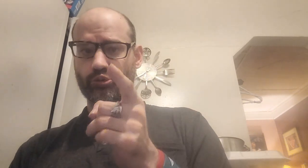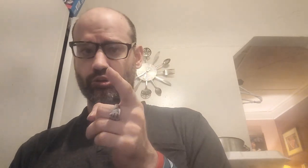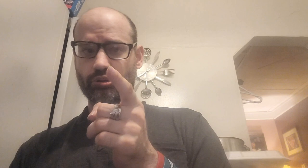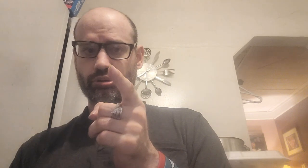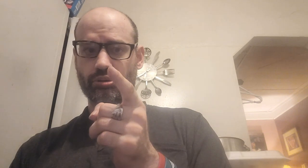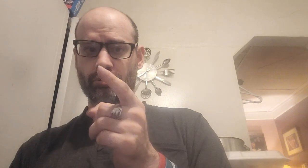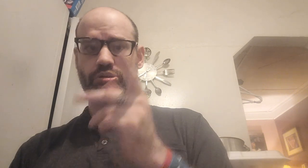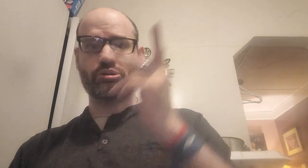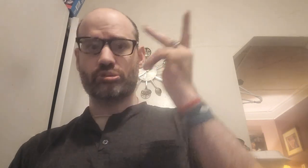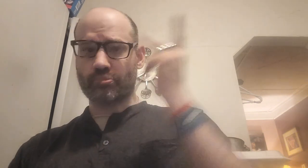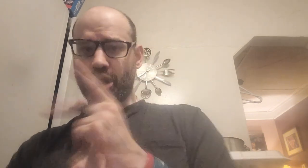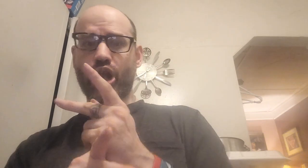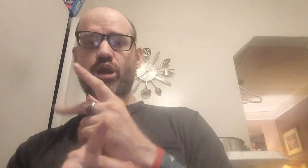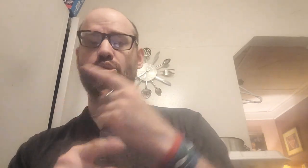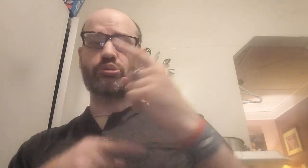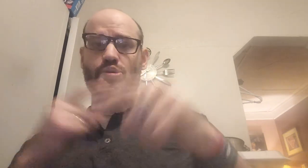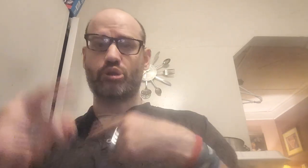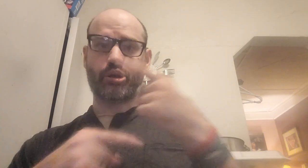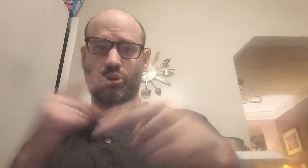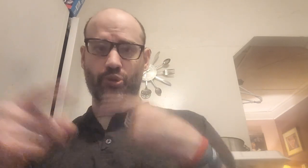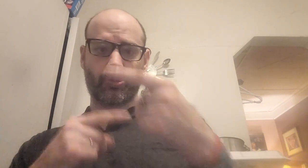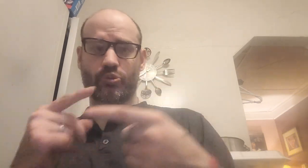If you keep trying to